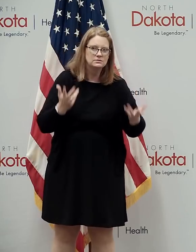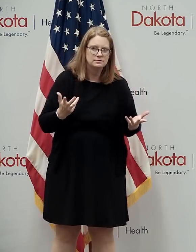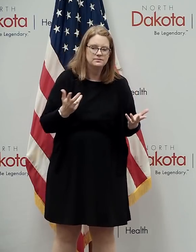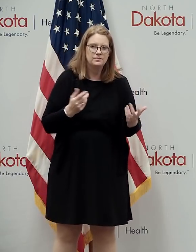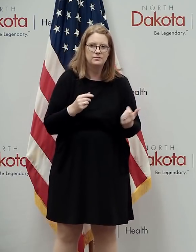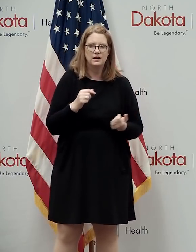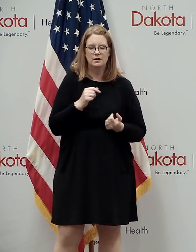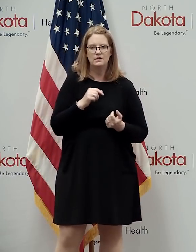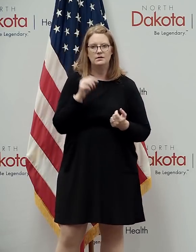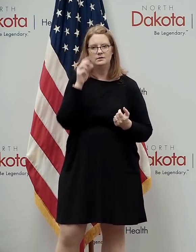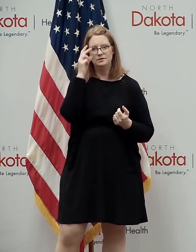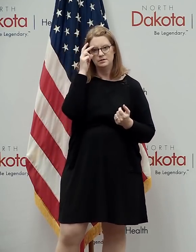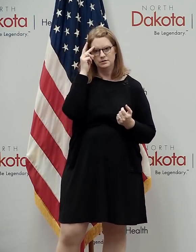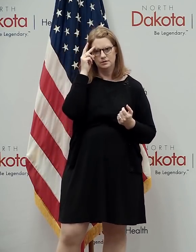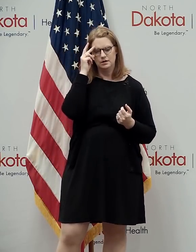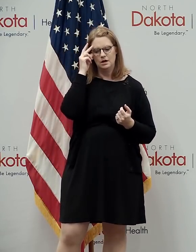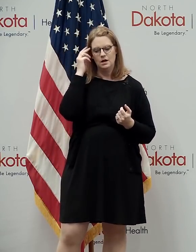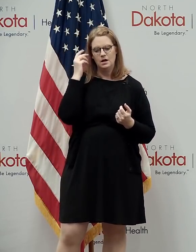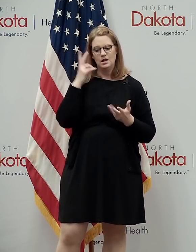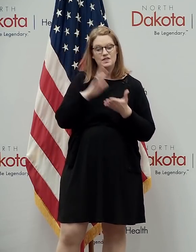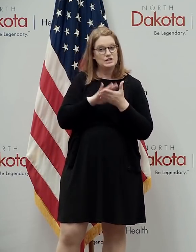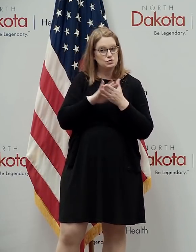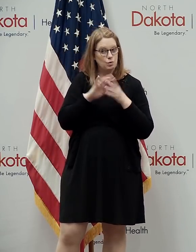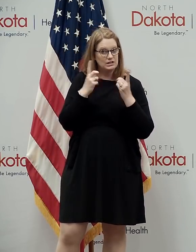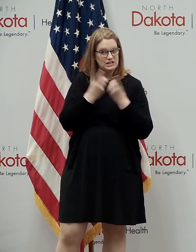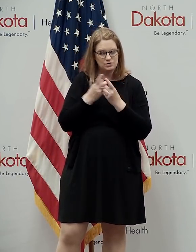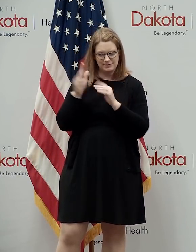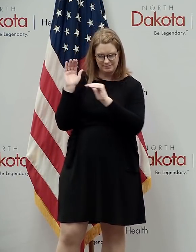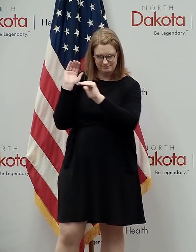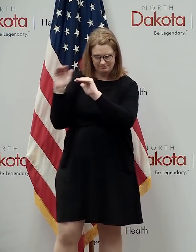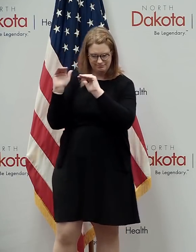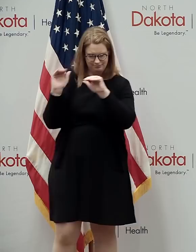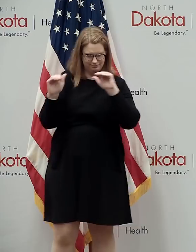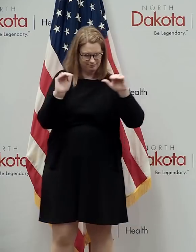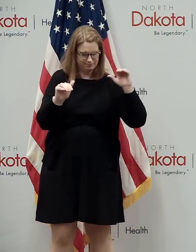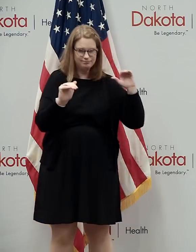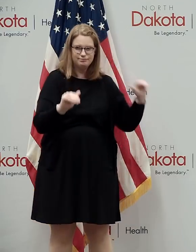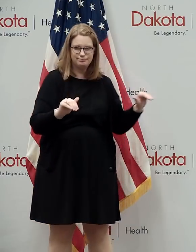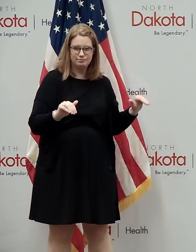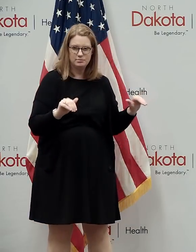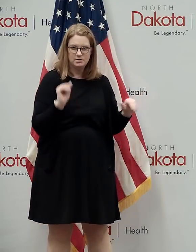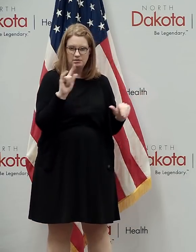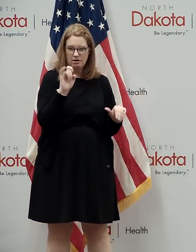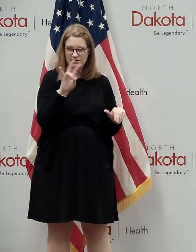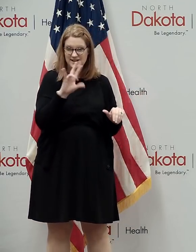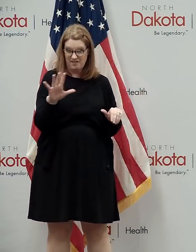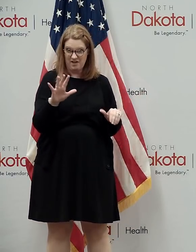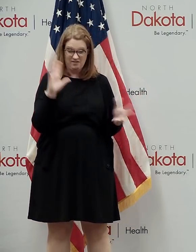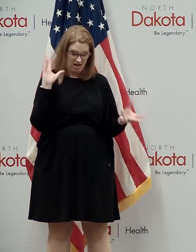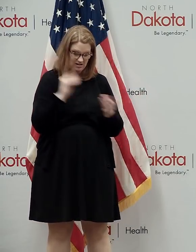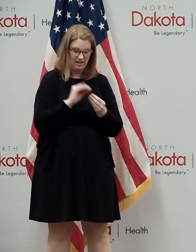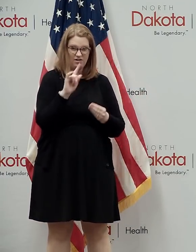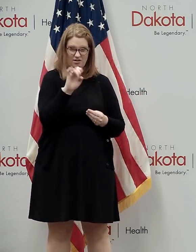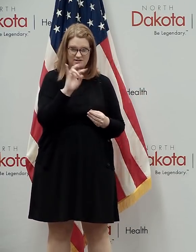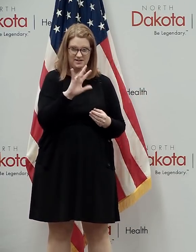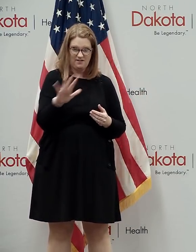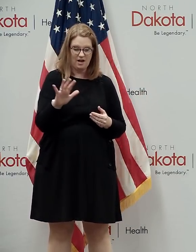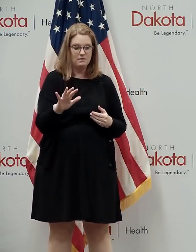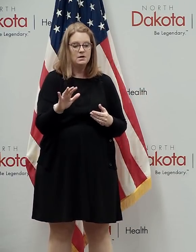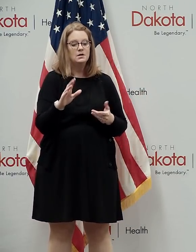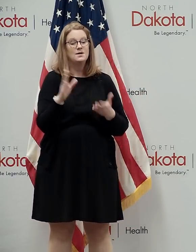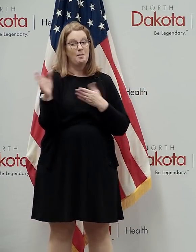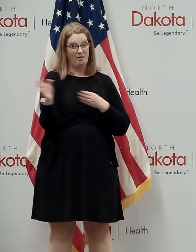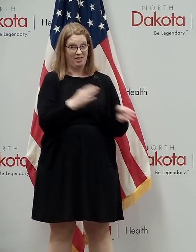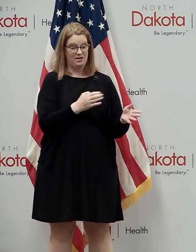when we asked all the school districts to submit 175, and they did. They had to submit plans, had to be approved by